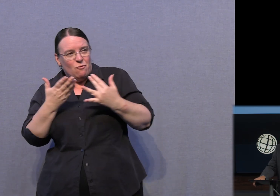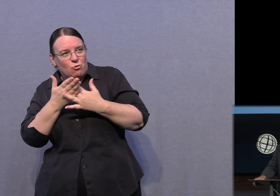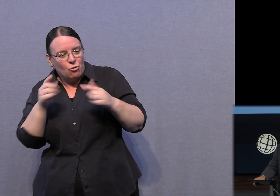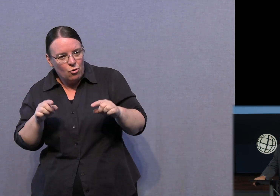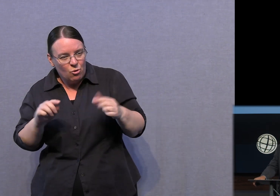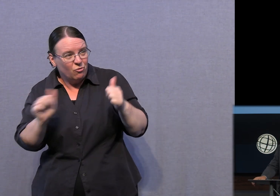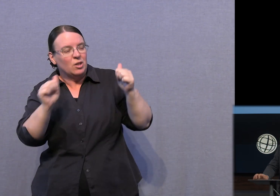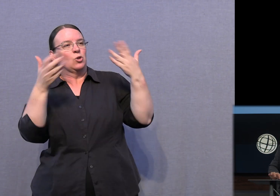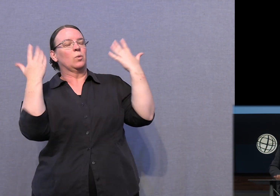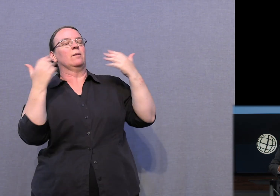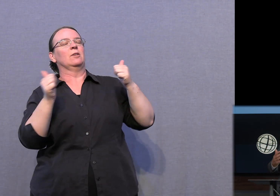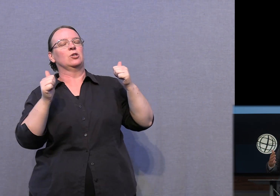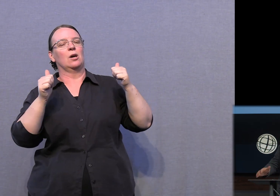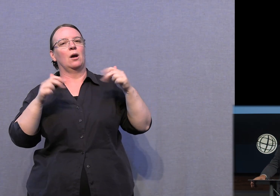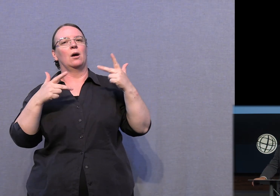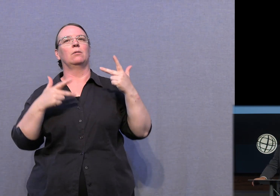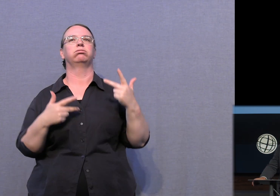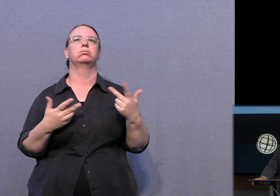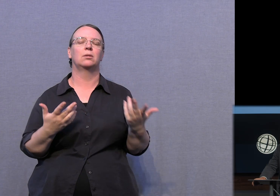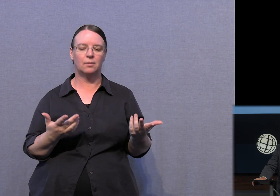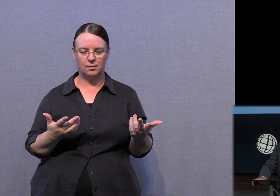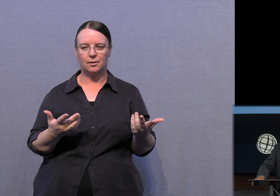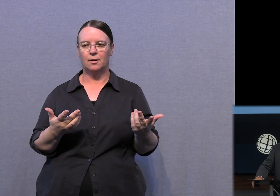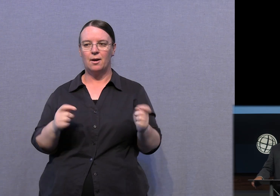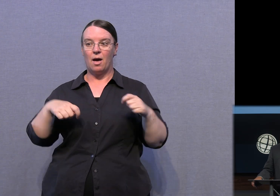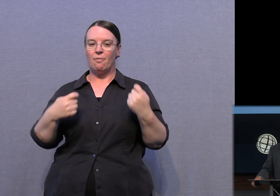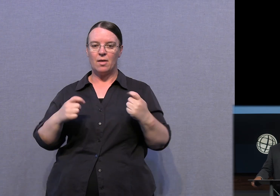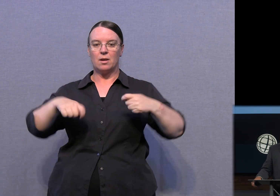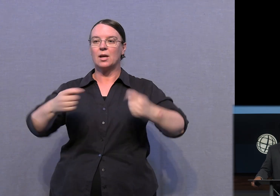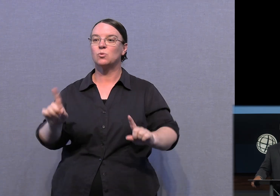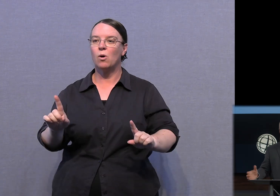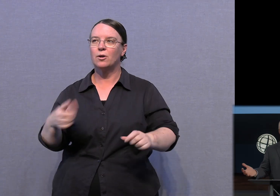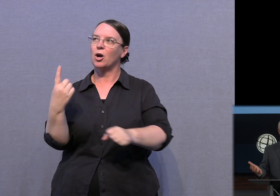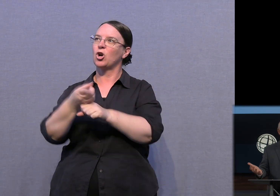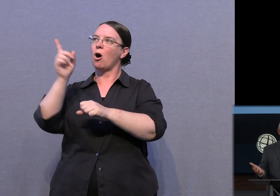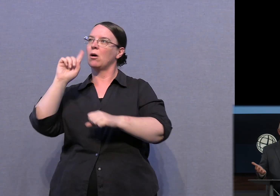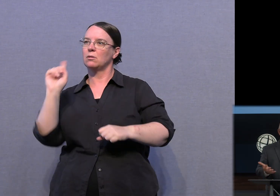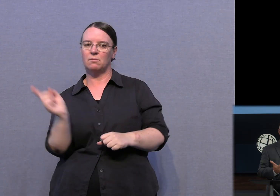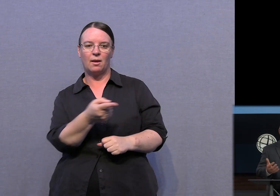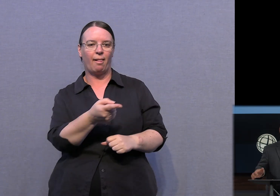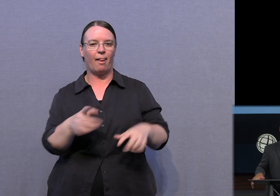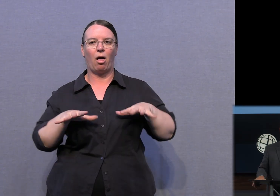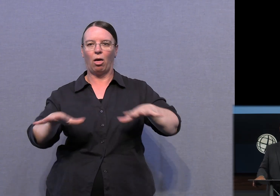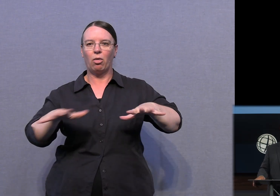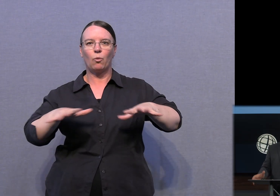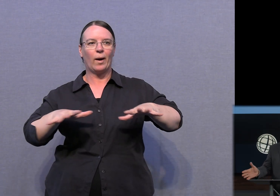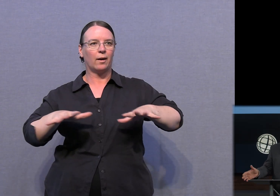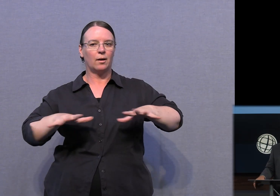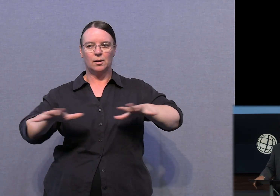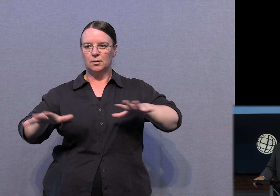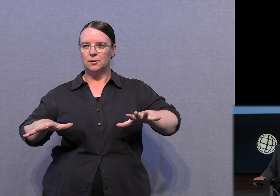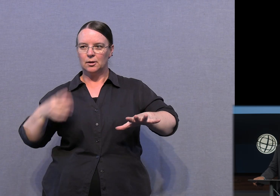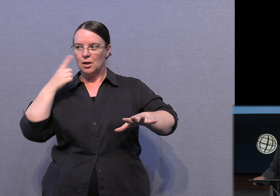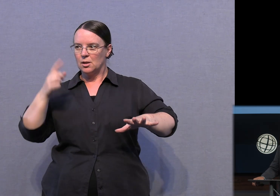would pass. And then after the wind, God sent an earthquake. And again, you can imagine cracks forming in the ground,